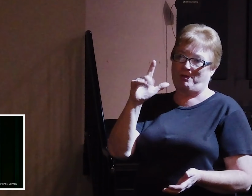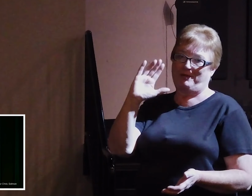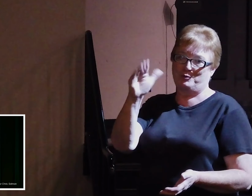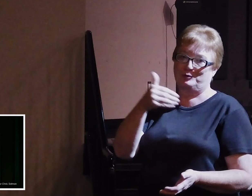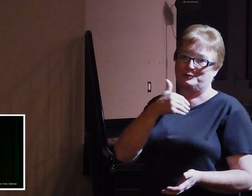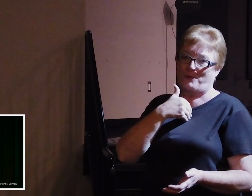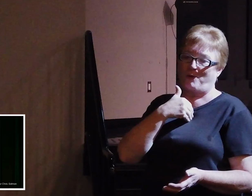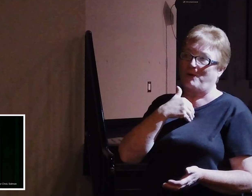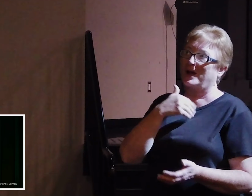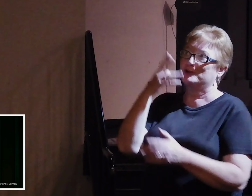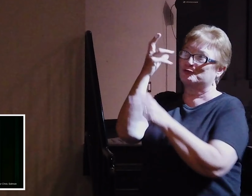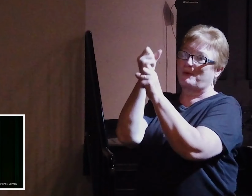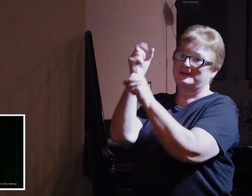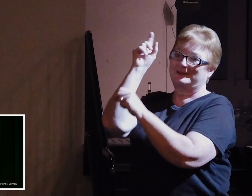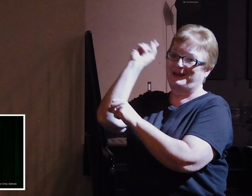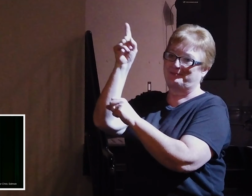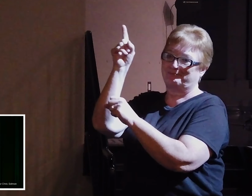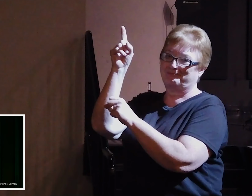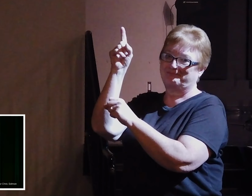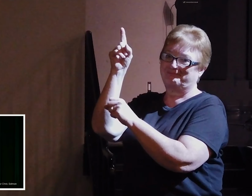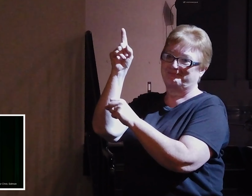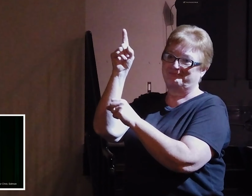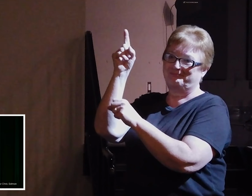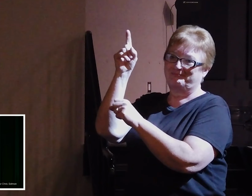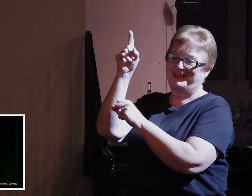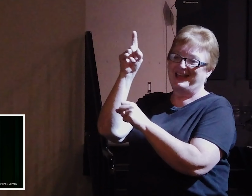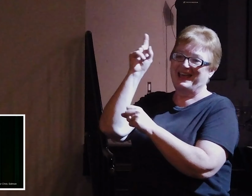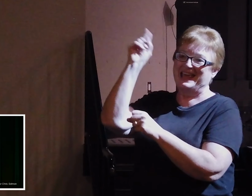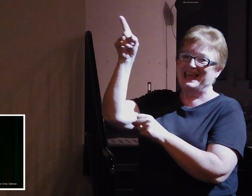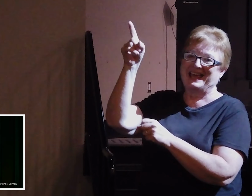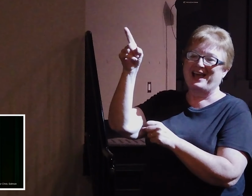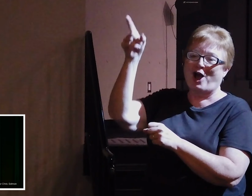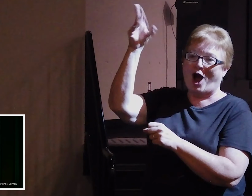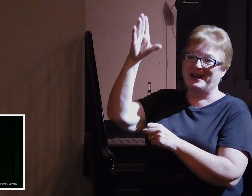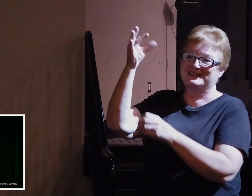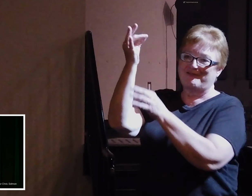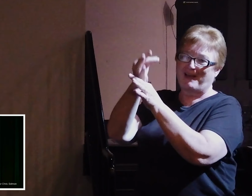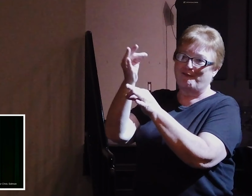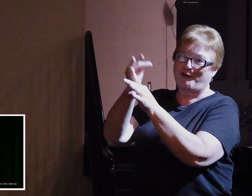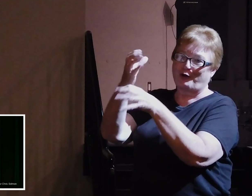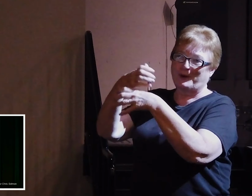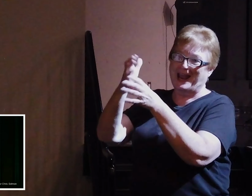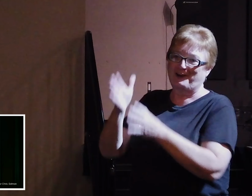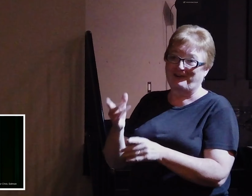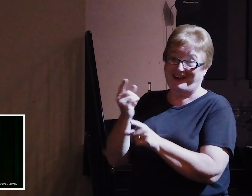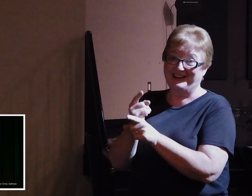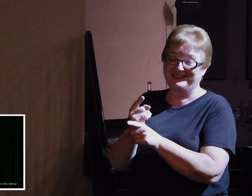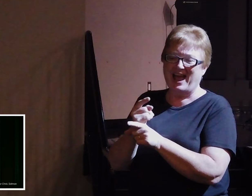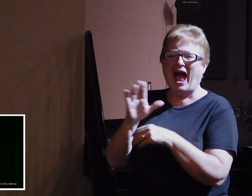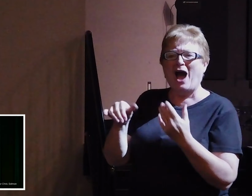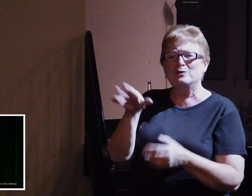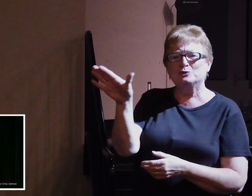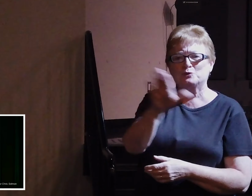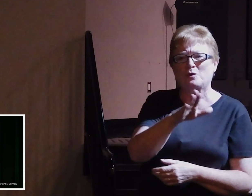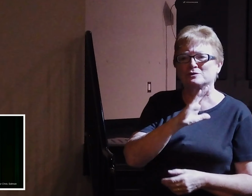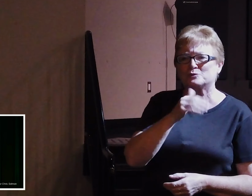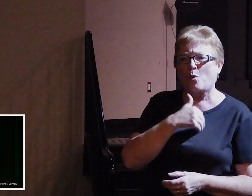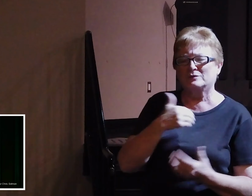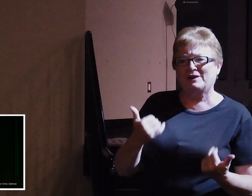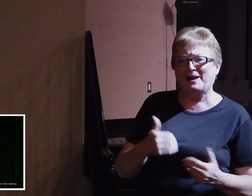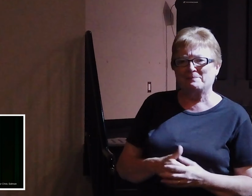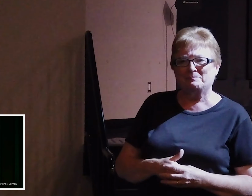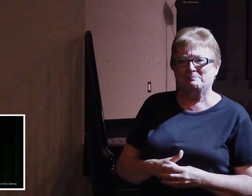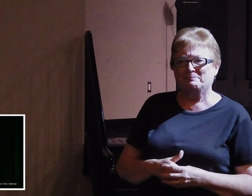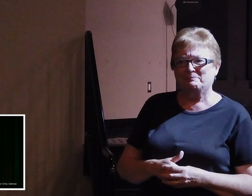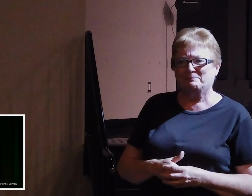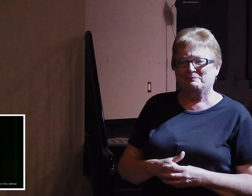person, the faithful creator. So how's your soul today? It's